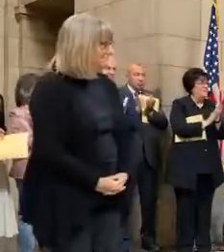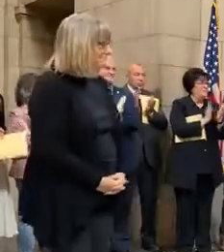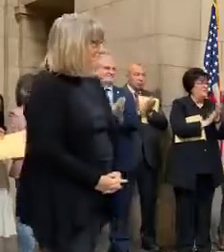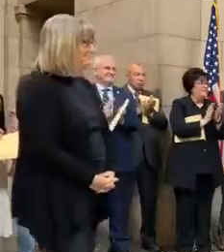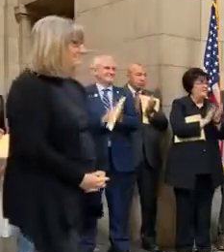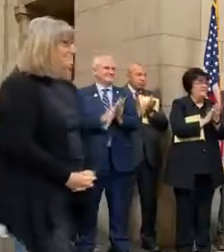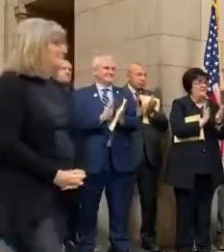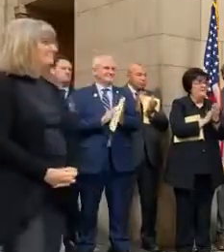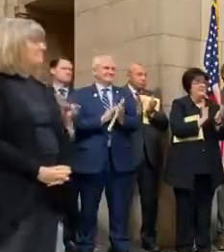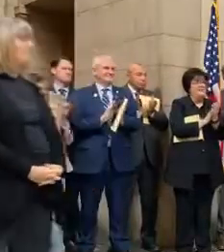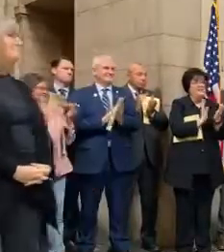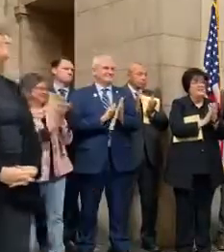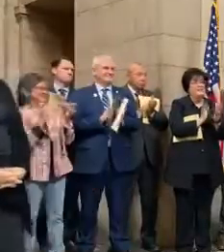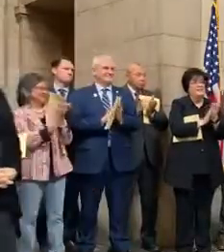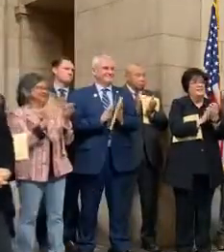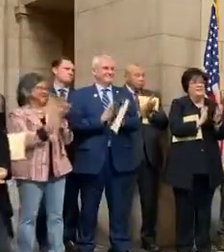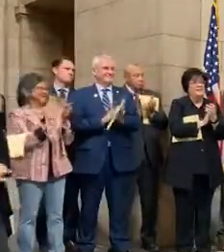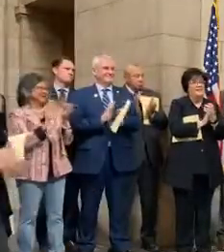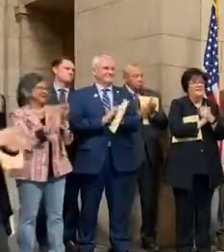There he is.